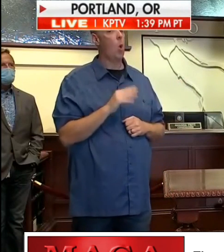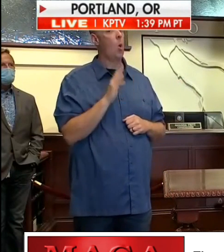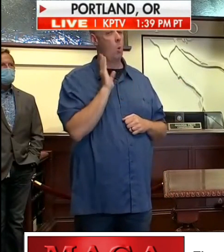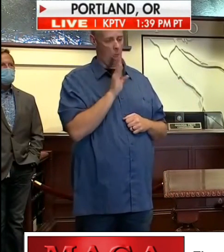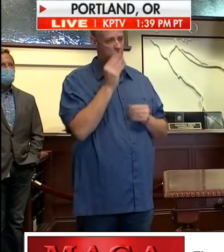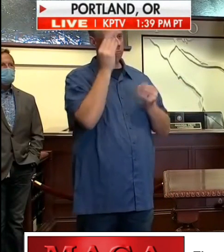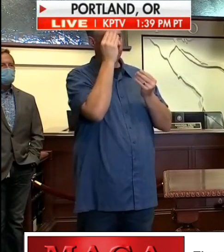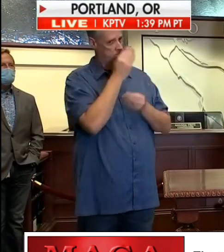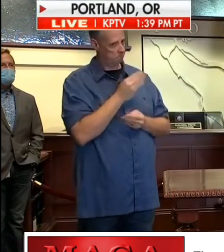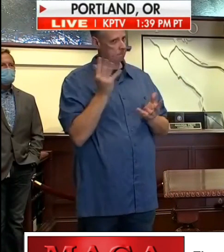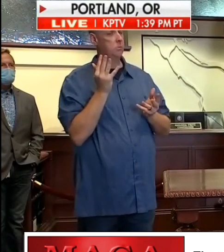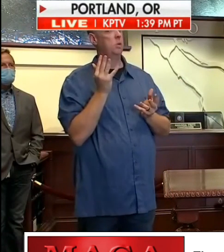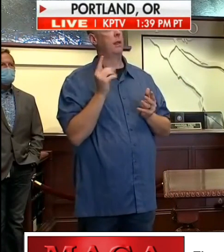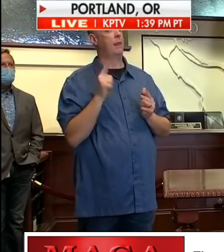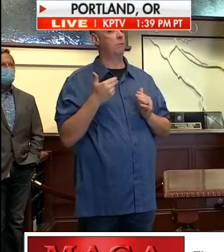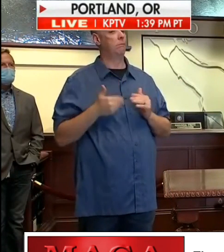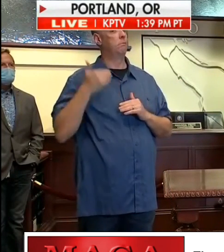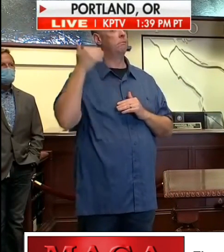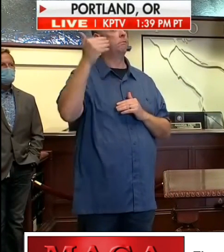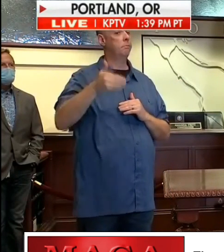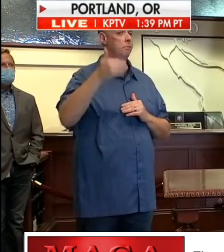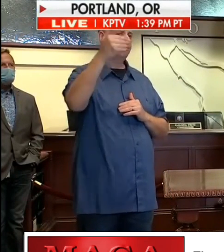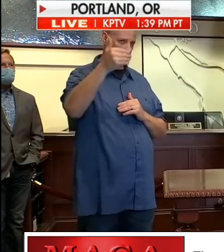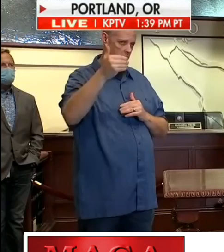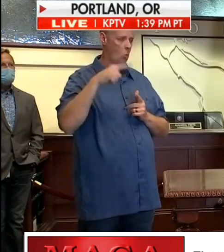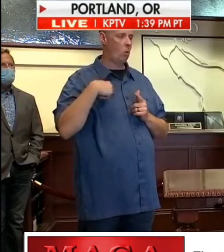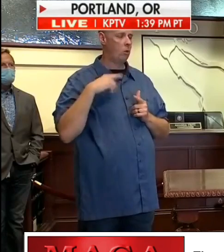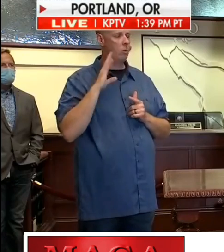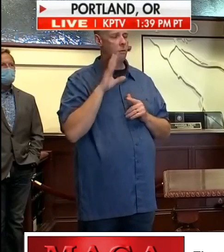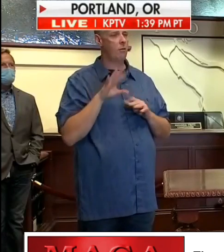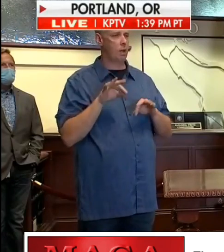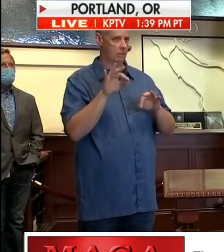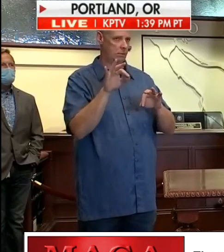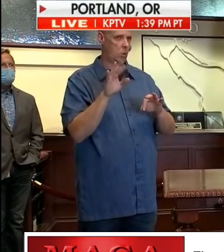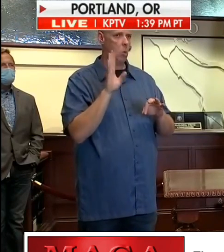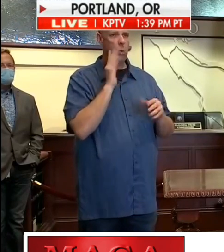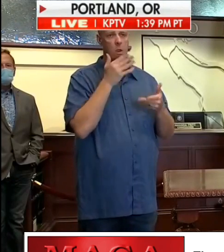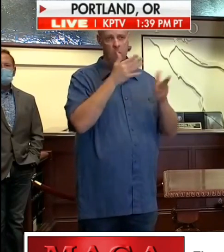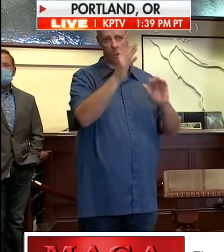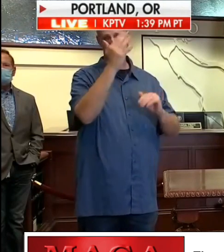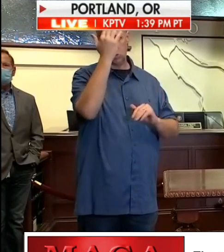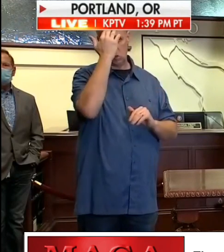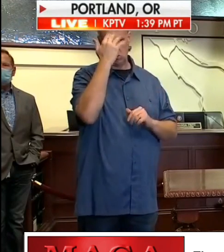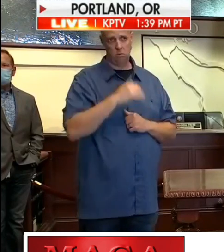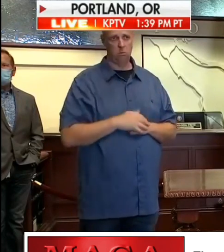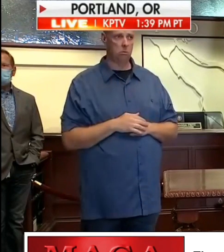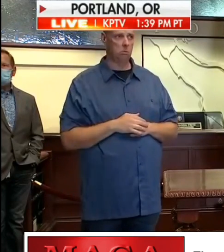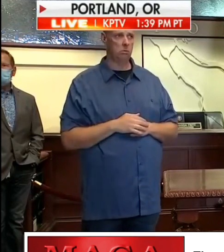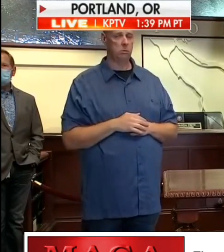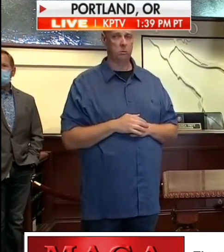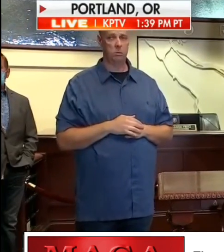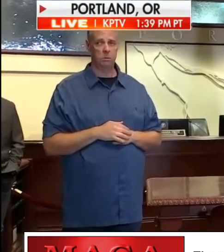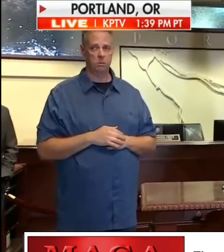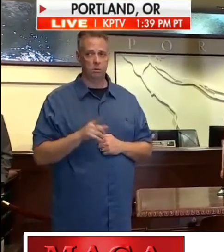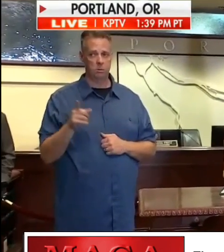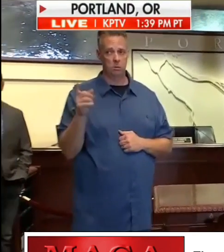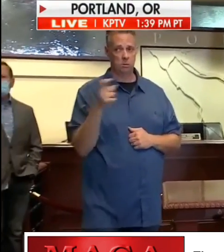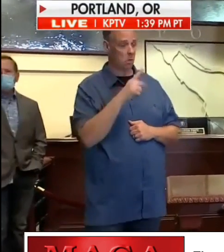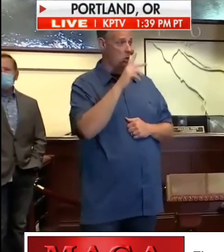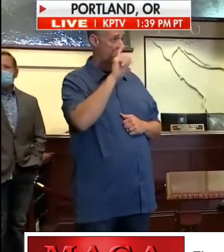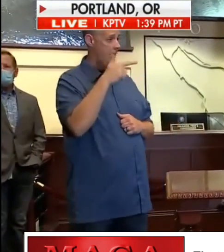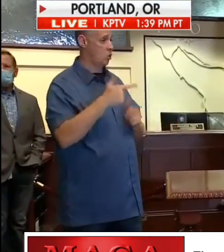information at different steps of the process, and we'll keep you guys posted then. Do you know the shooting was